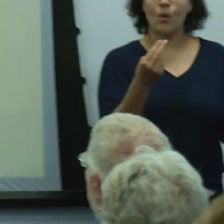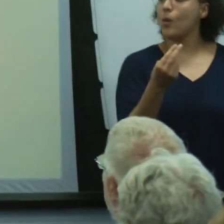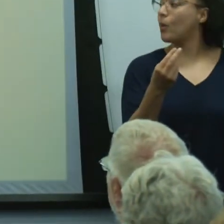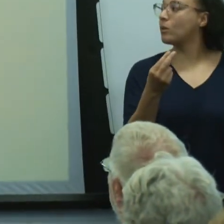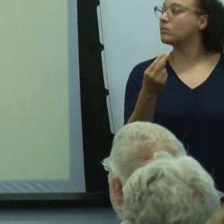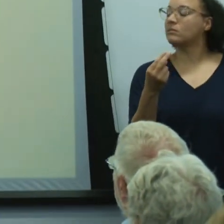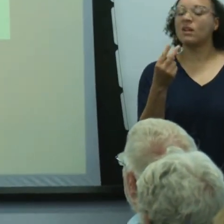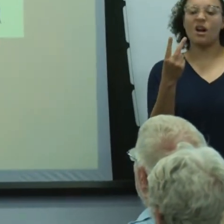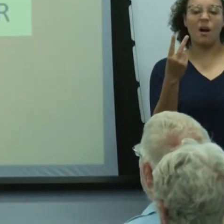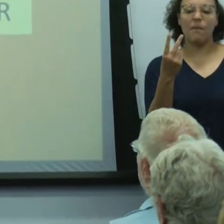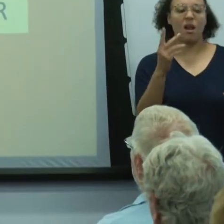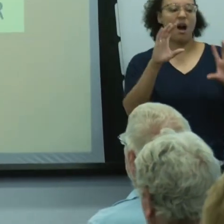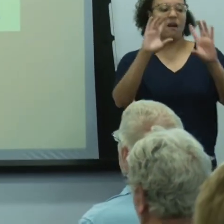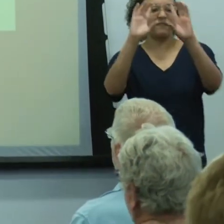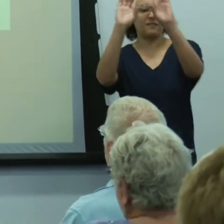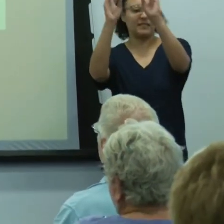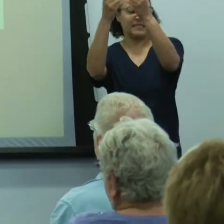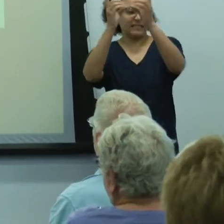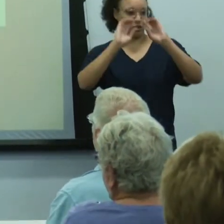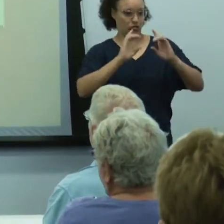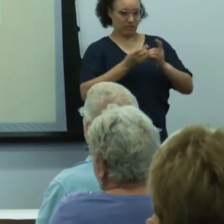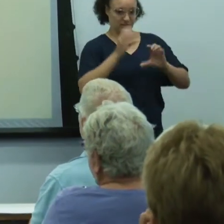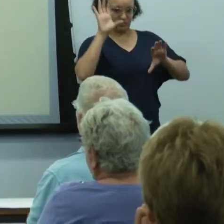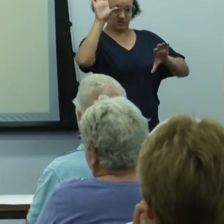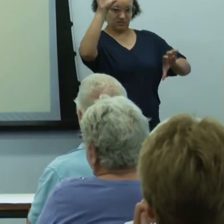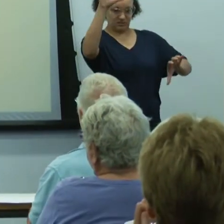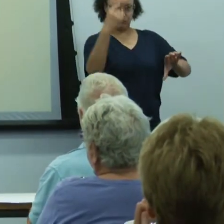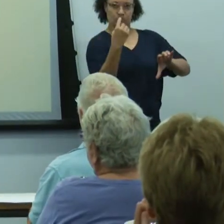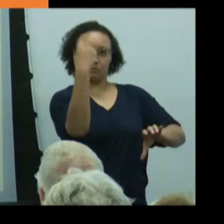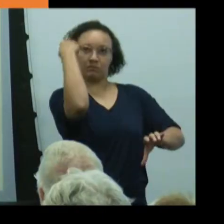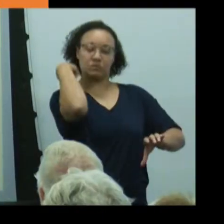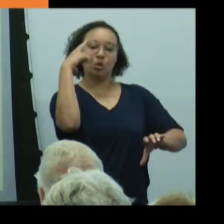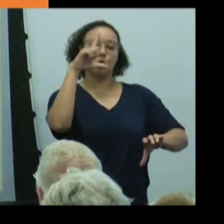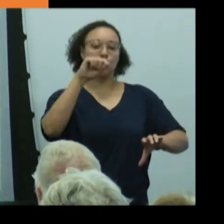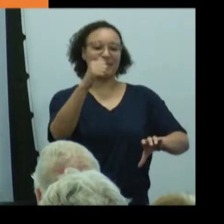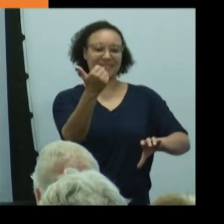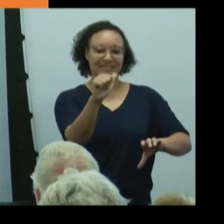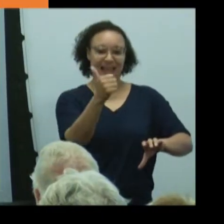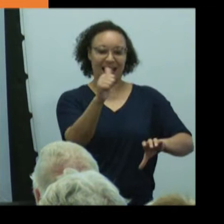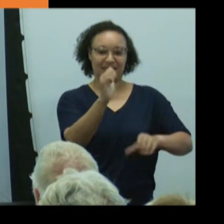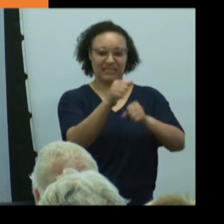couple of Ohio congressional districts that existed under the 2010